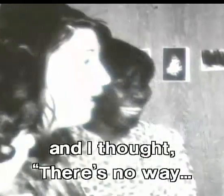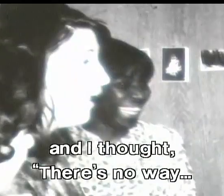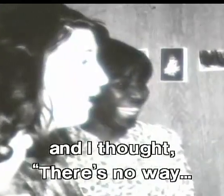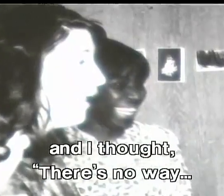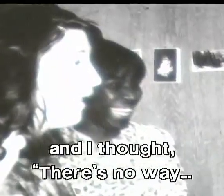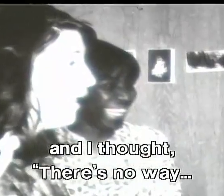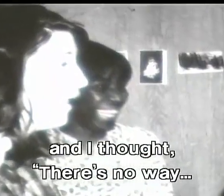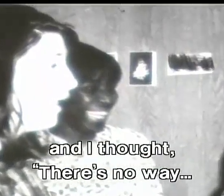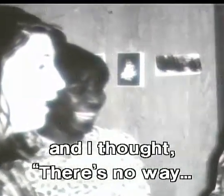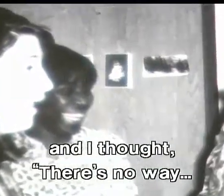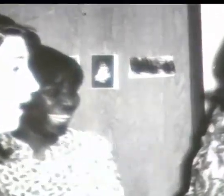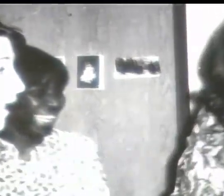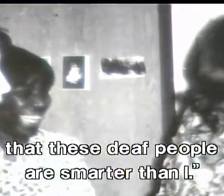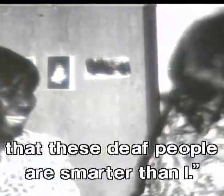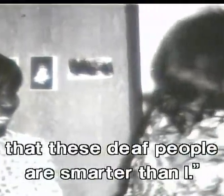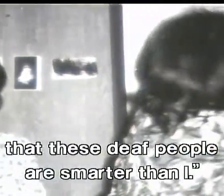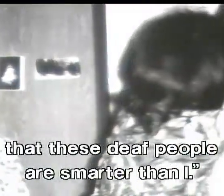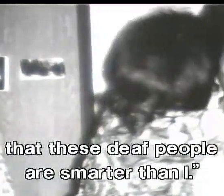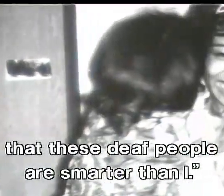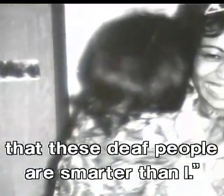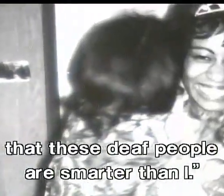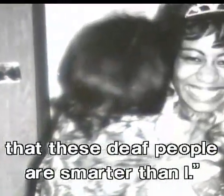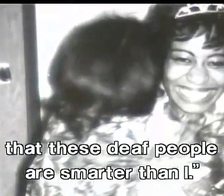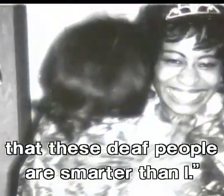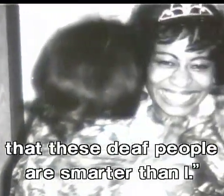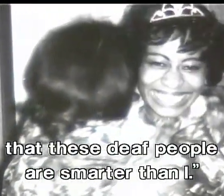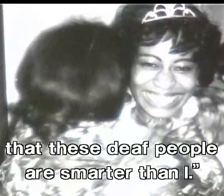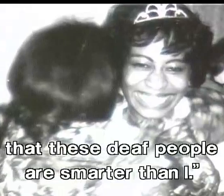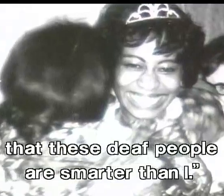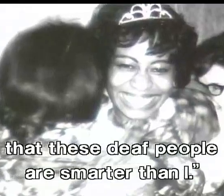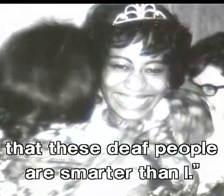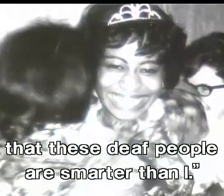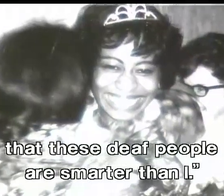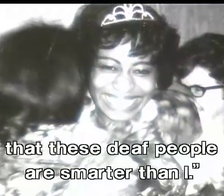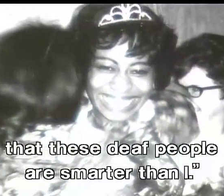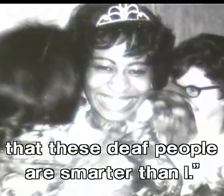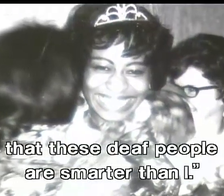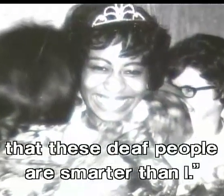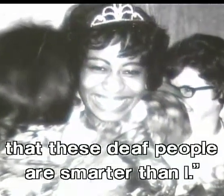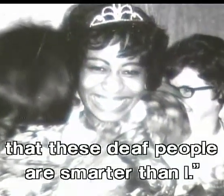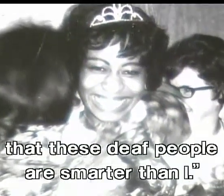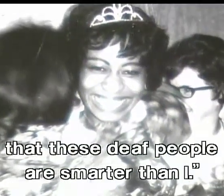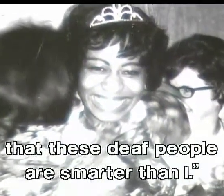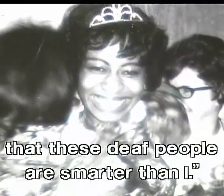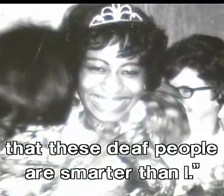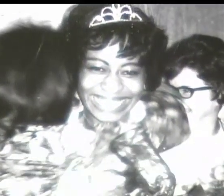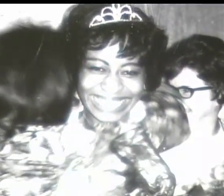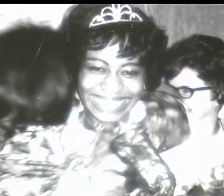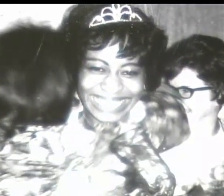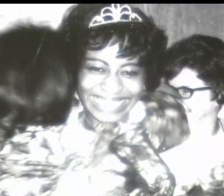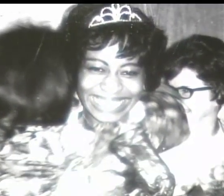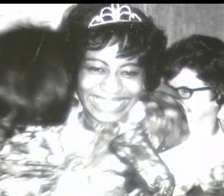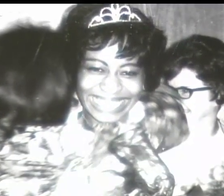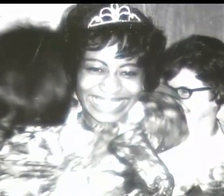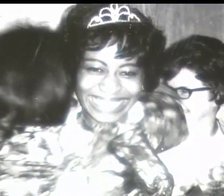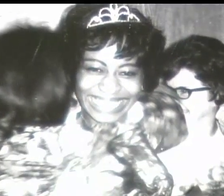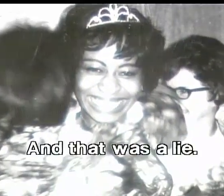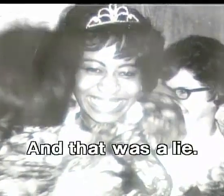thought, there's no way that these deaf people are smarter than I am. And that was a